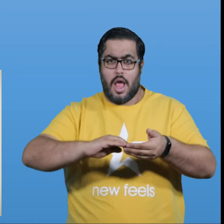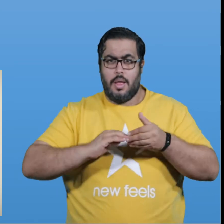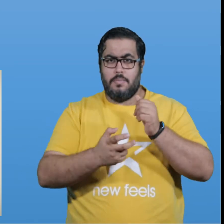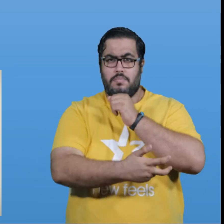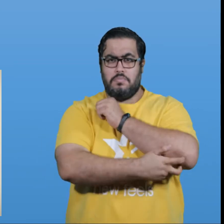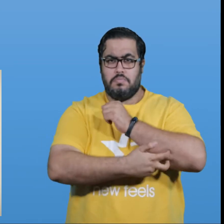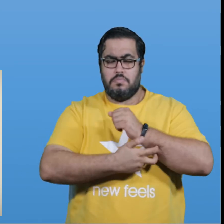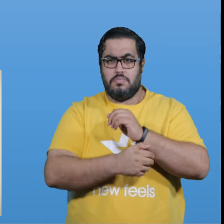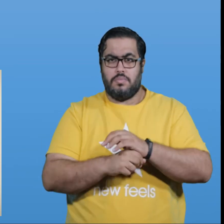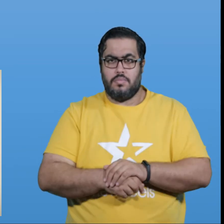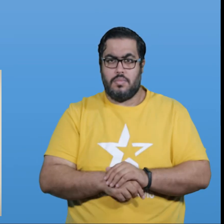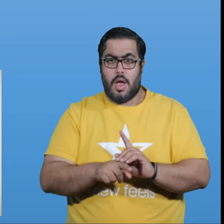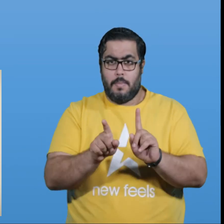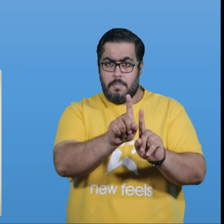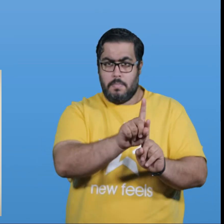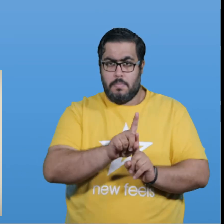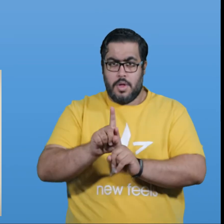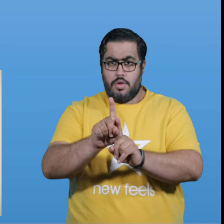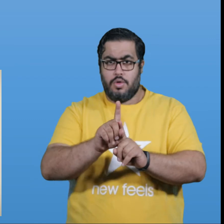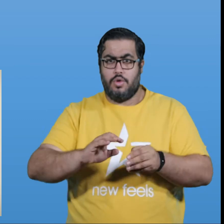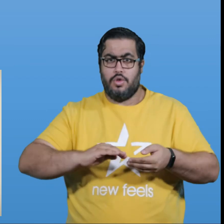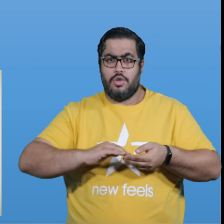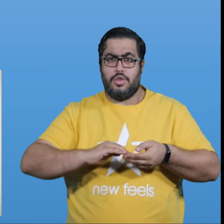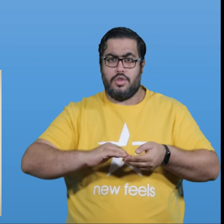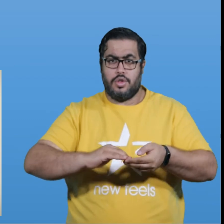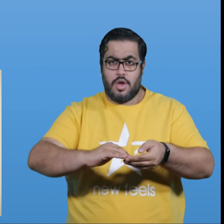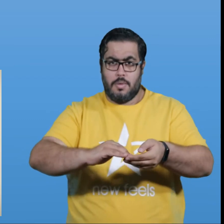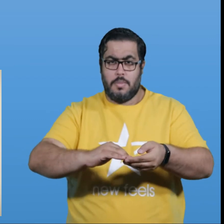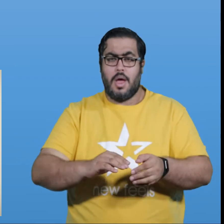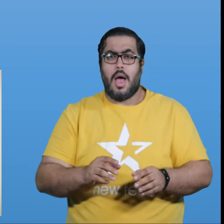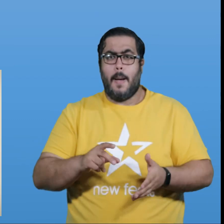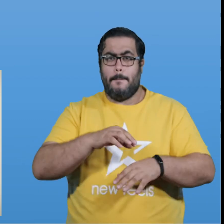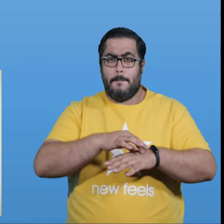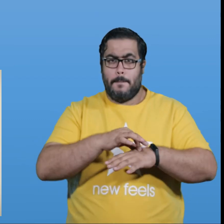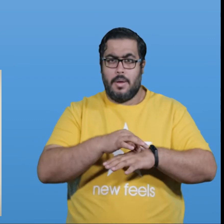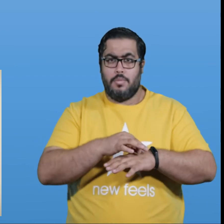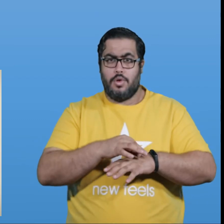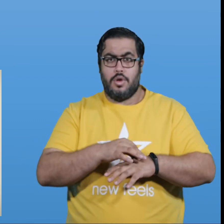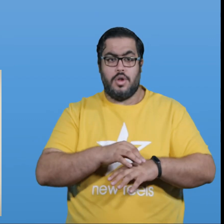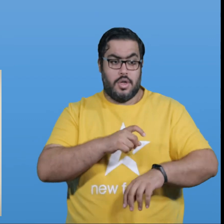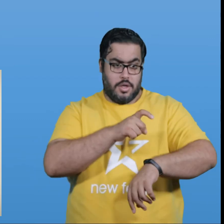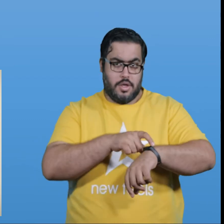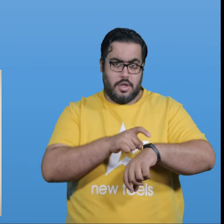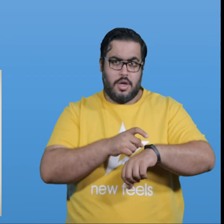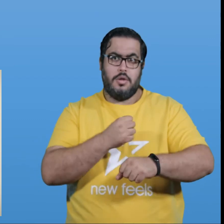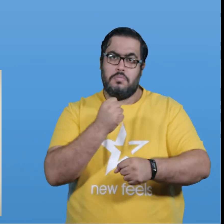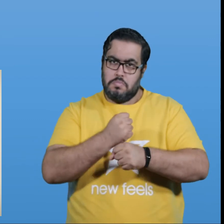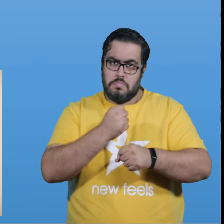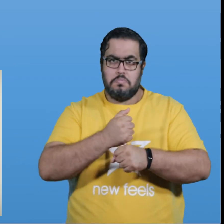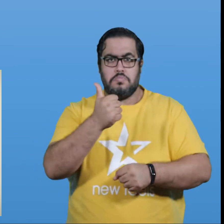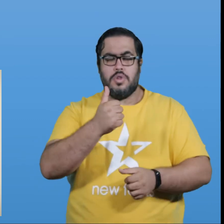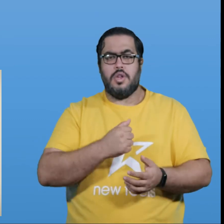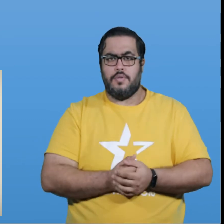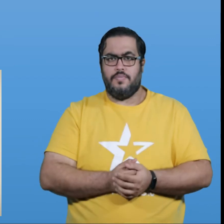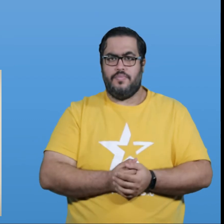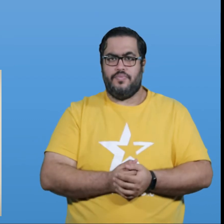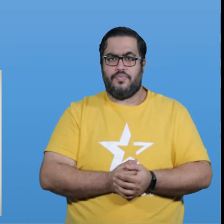goals correctly and to achieve them. Mentors also advise them to work, and